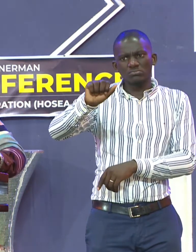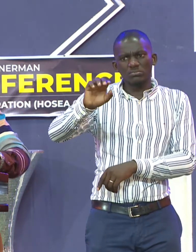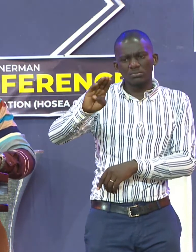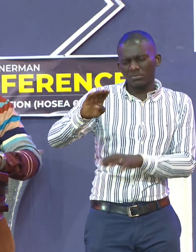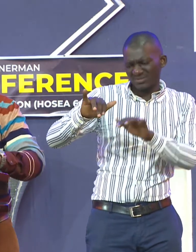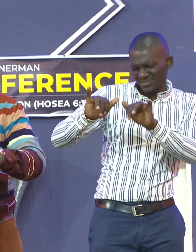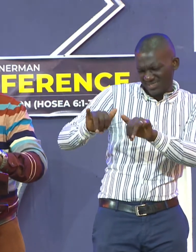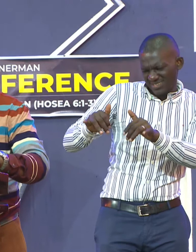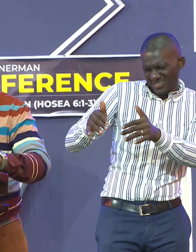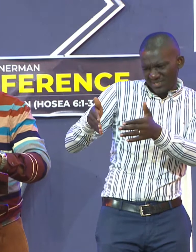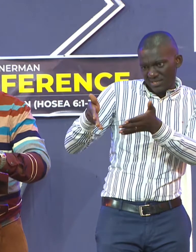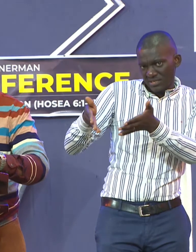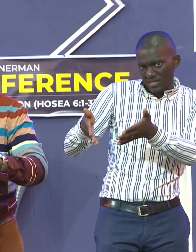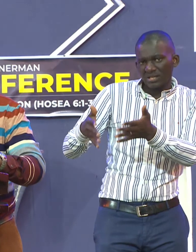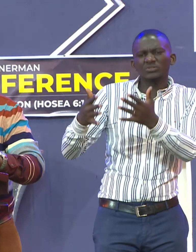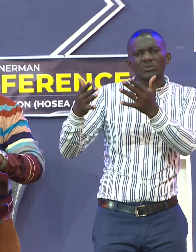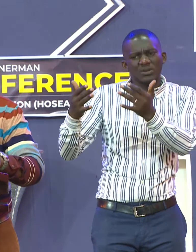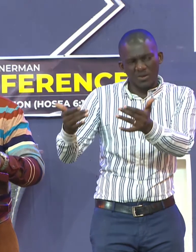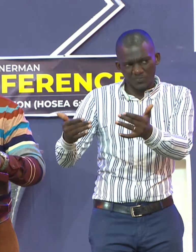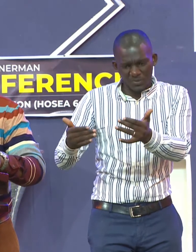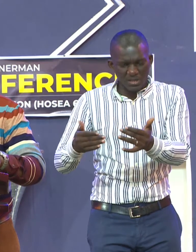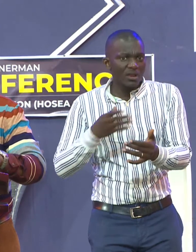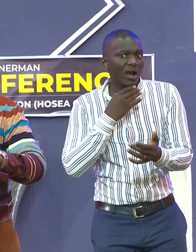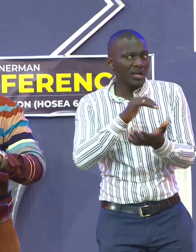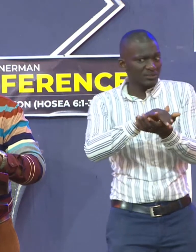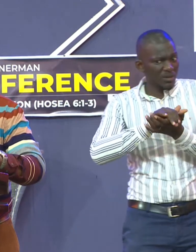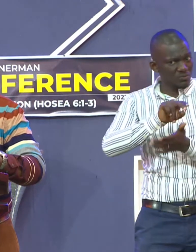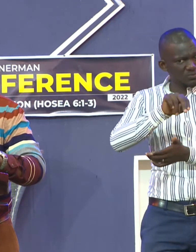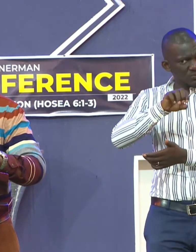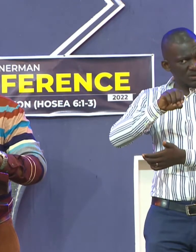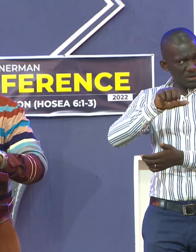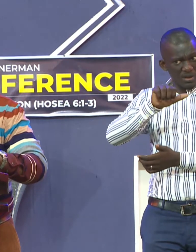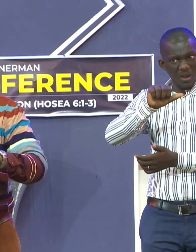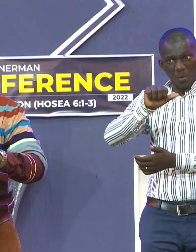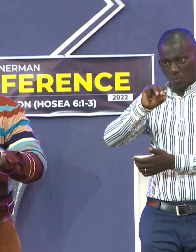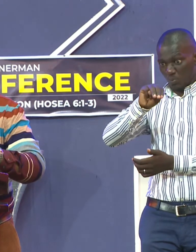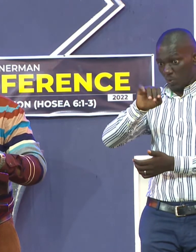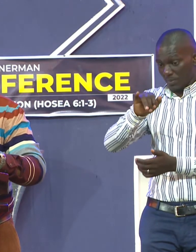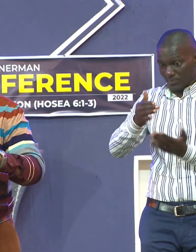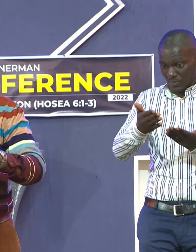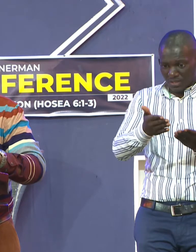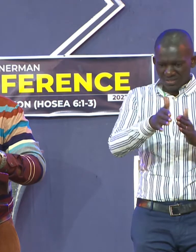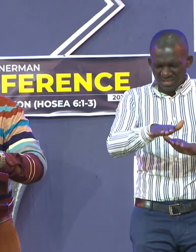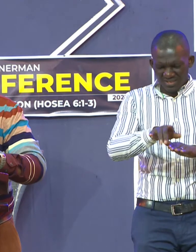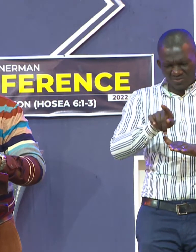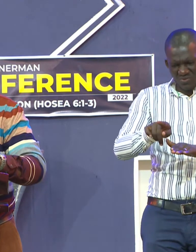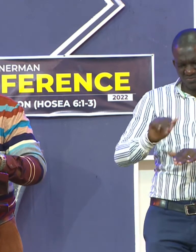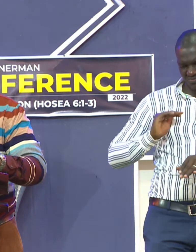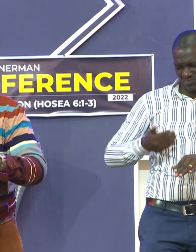Nebabeereyo. Awo Elimeleki ba Naomi n'afa. Naye n'asigalayo ne batabani be